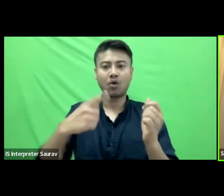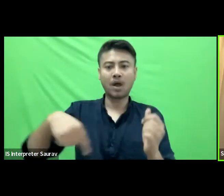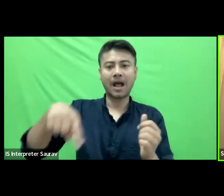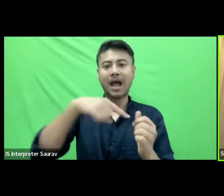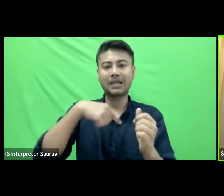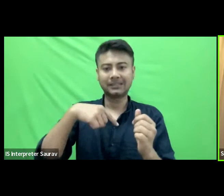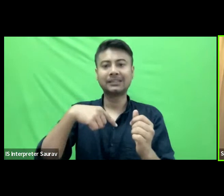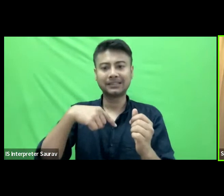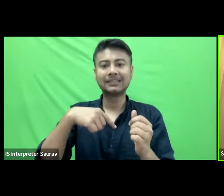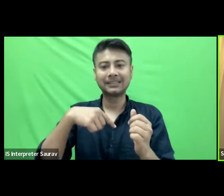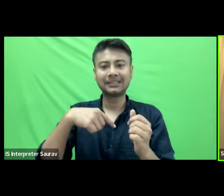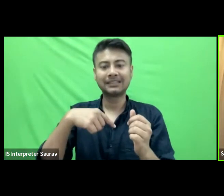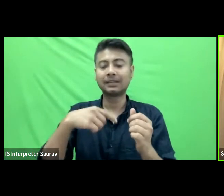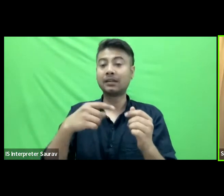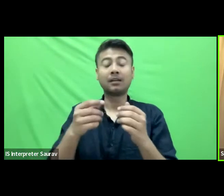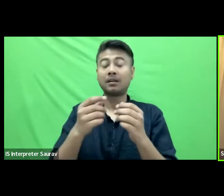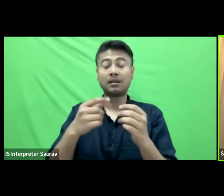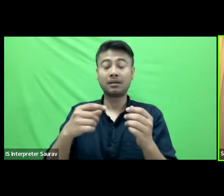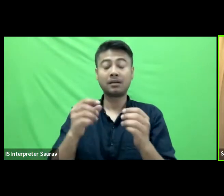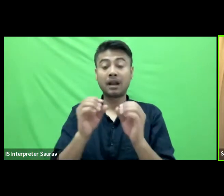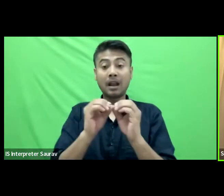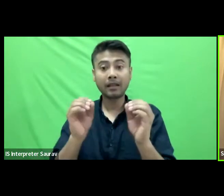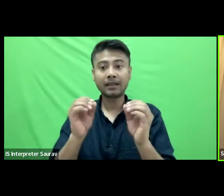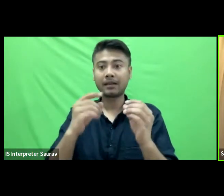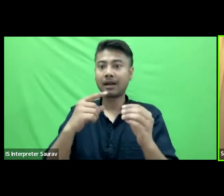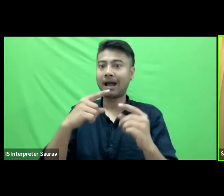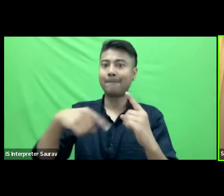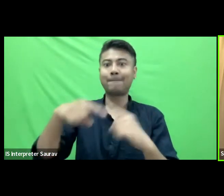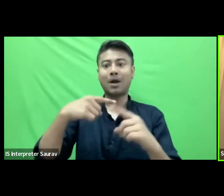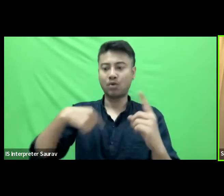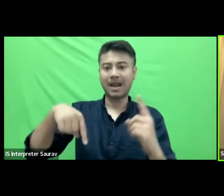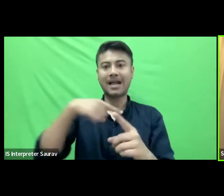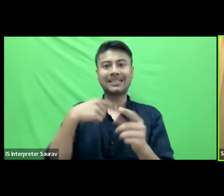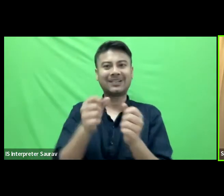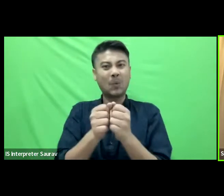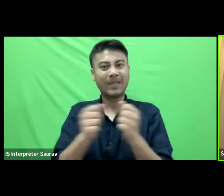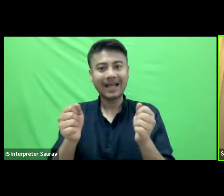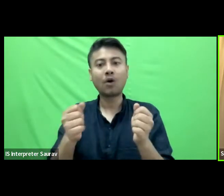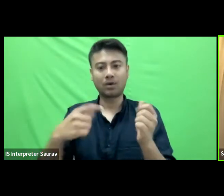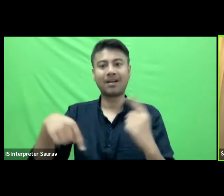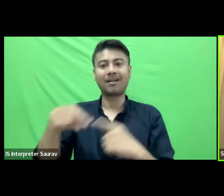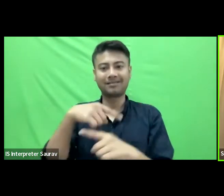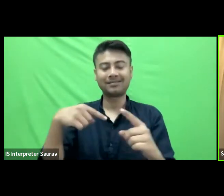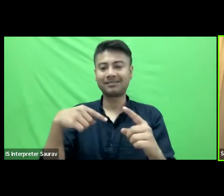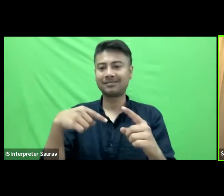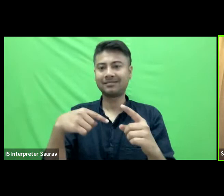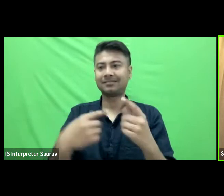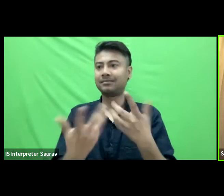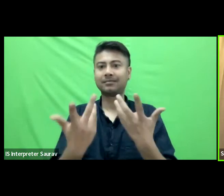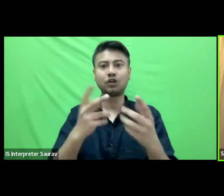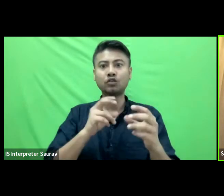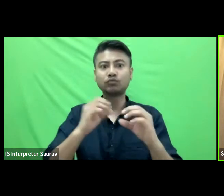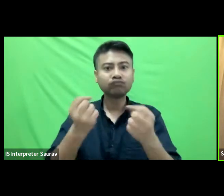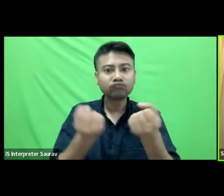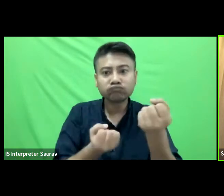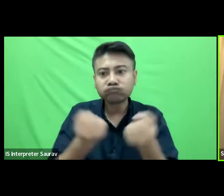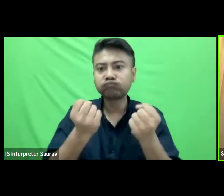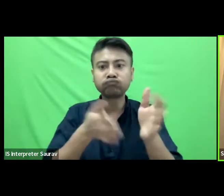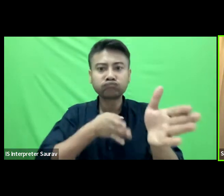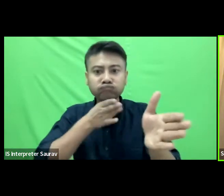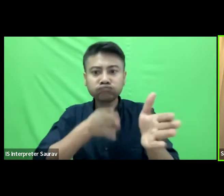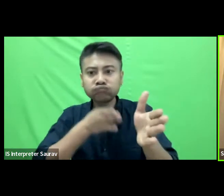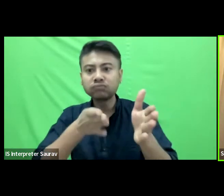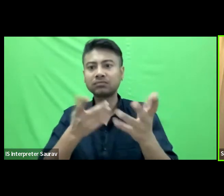the complexity of the urban environment, inclusive infrastructure, inclusive transportation systems, data and governance, housing, public